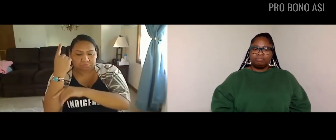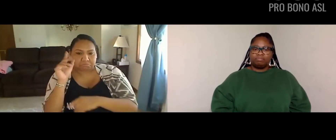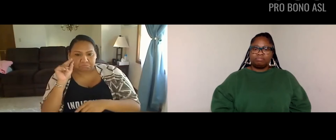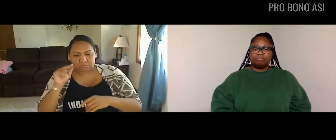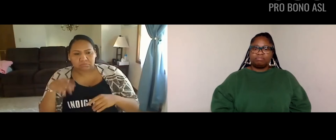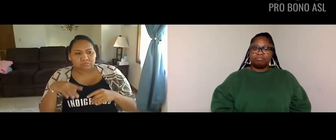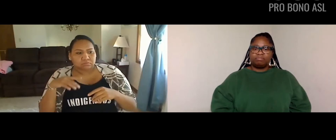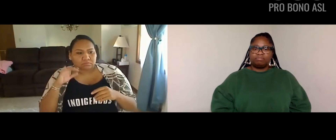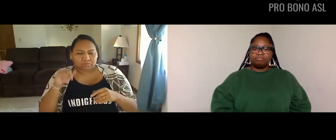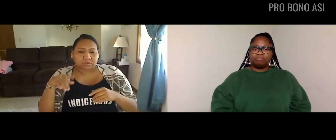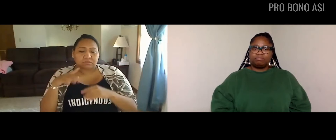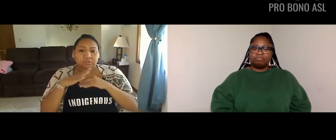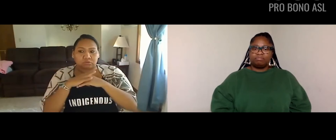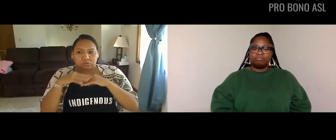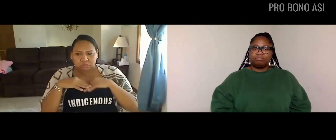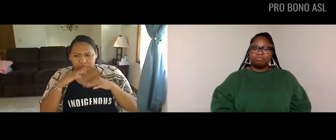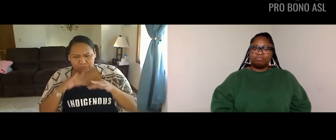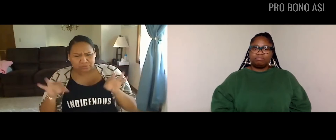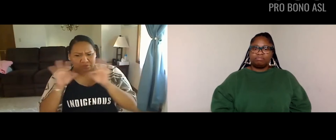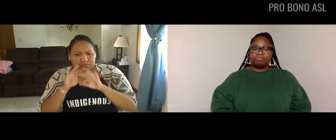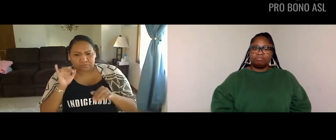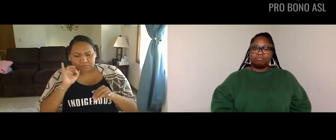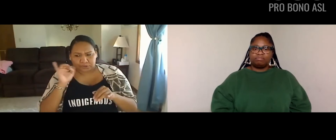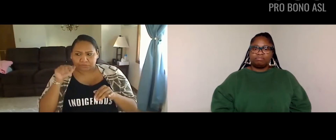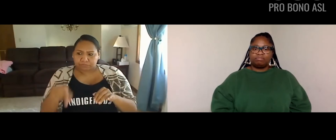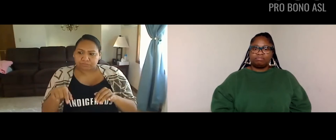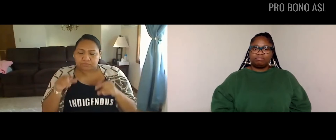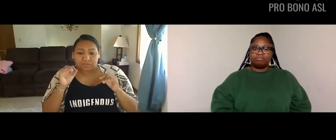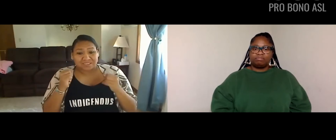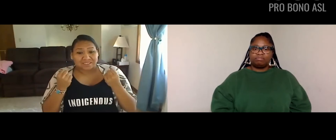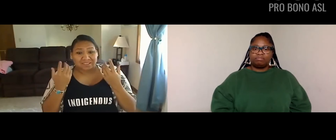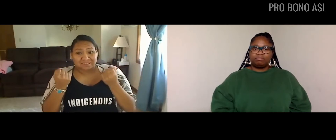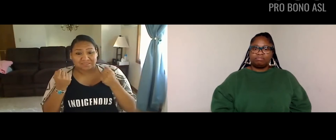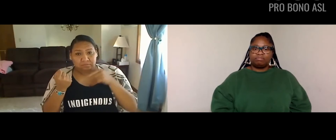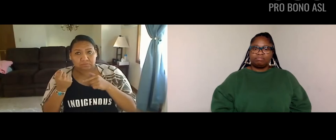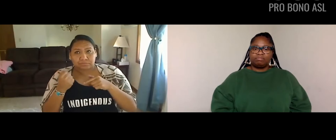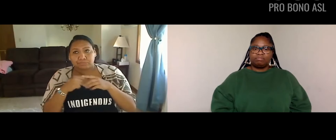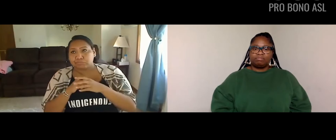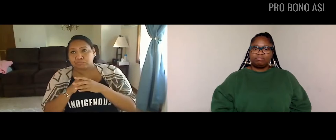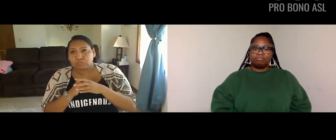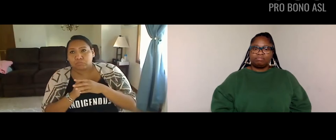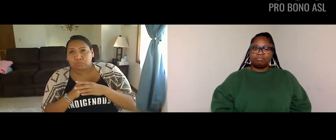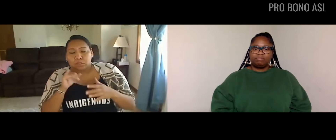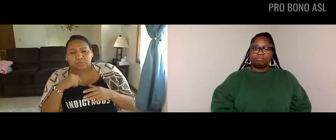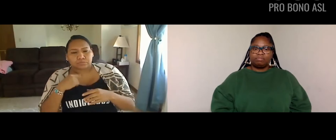There are different tribes throughout the U.S. There's not one Indigenous Sign Language,